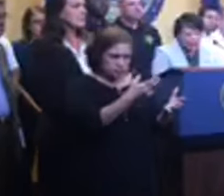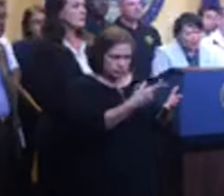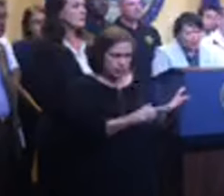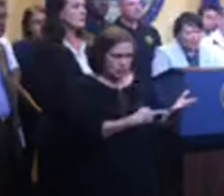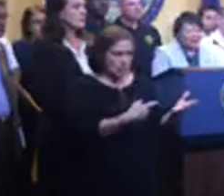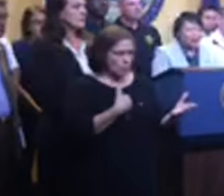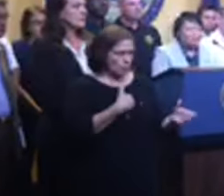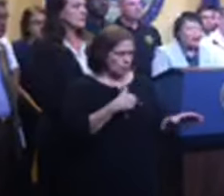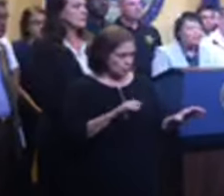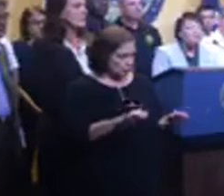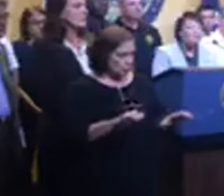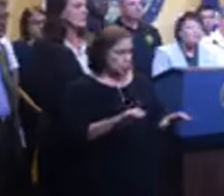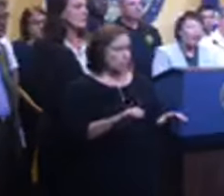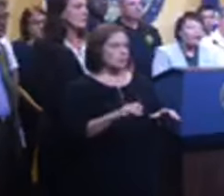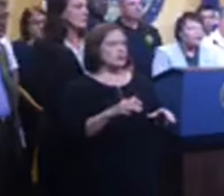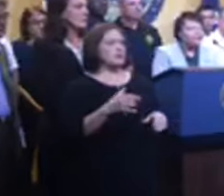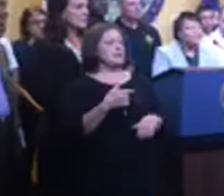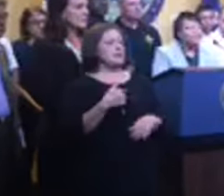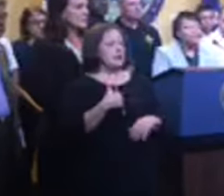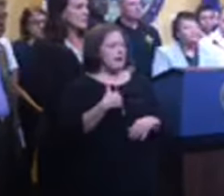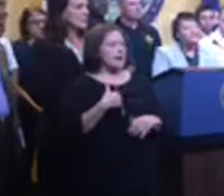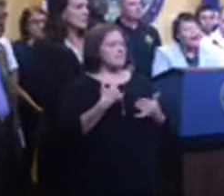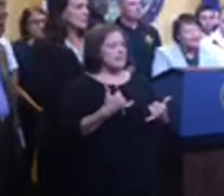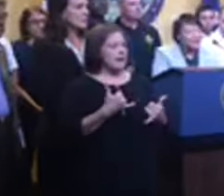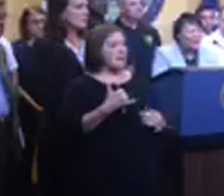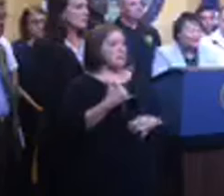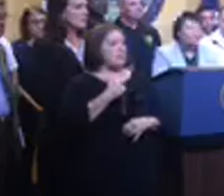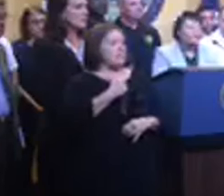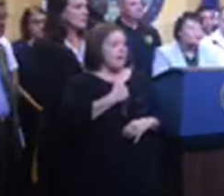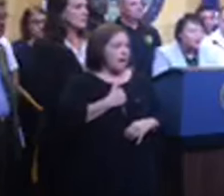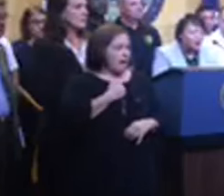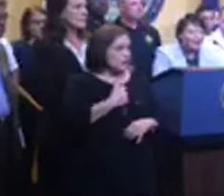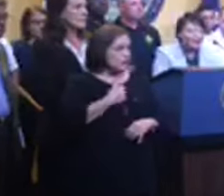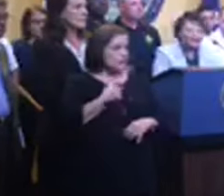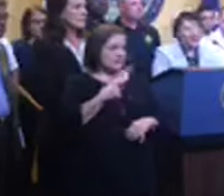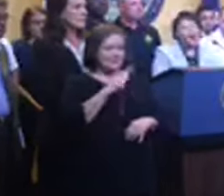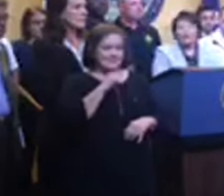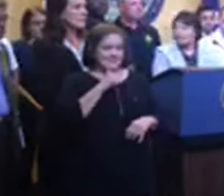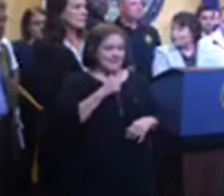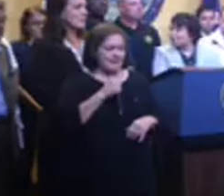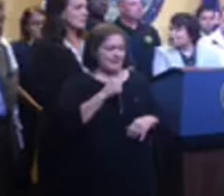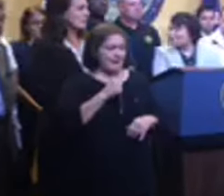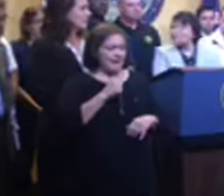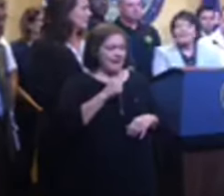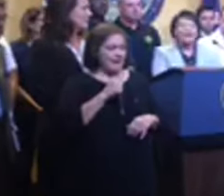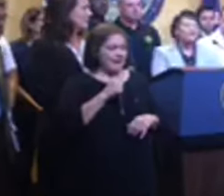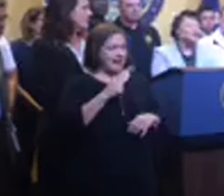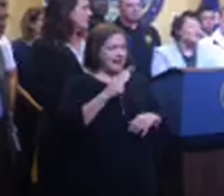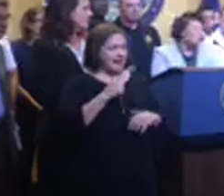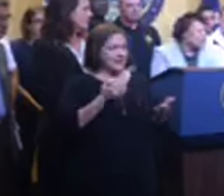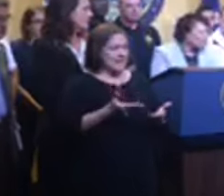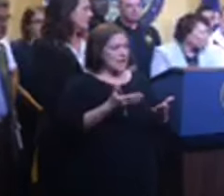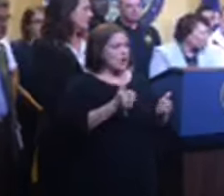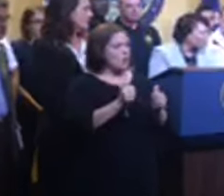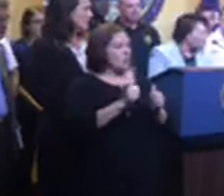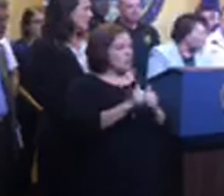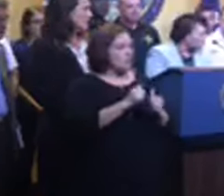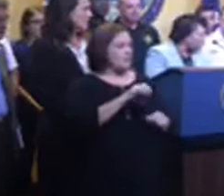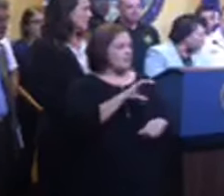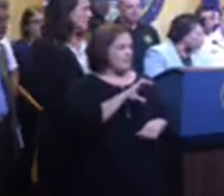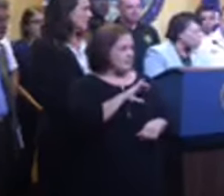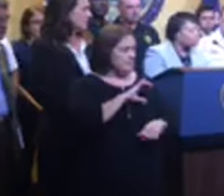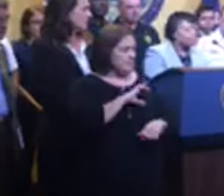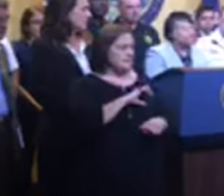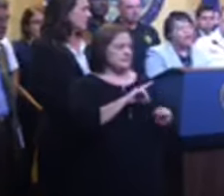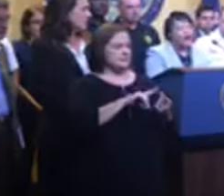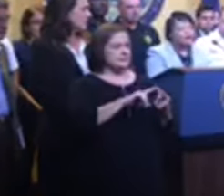And I am making a public apology that I was not available this morning with our police chief, with our